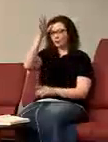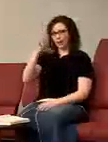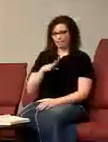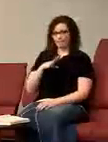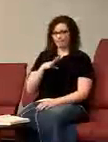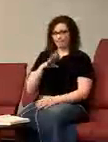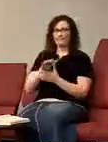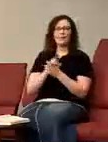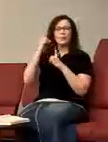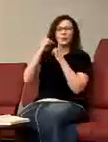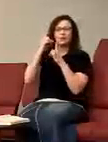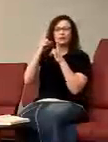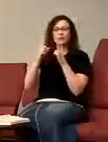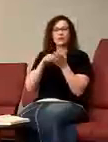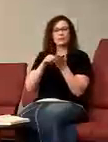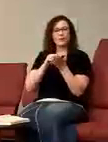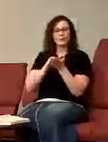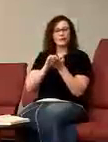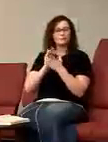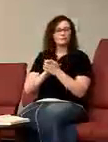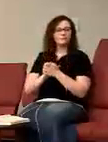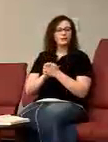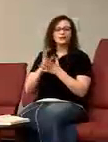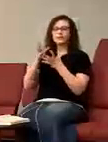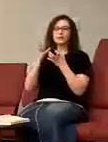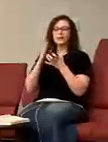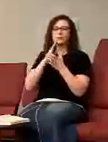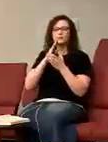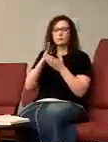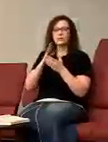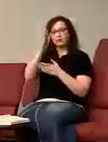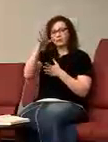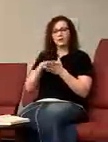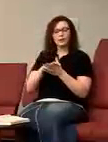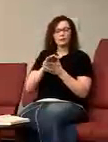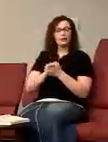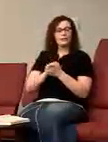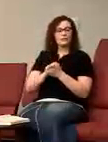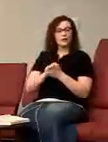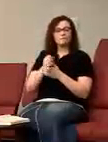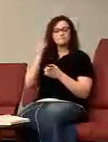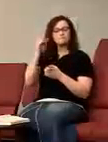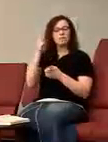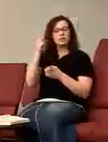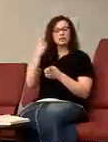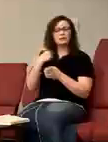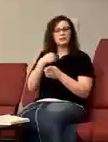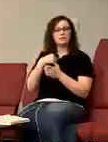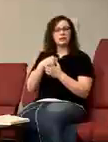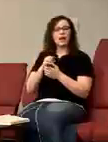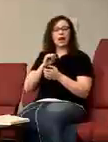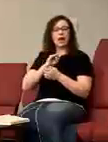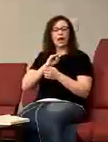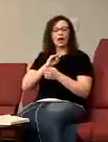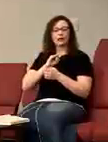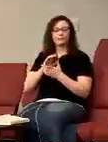And you know, when you think about that, and it says that the desire will be to the man, and that makes a lot of sense to me because I deal a lot with the jail people and stuff